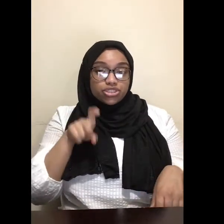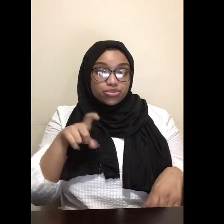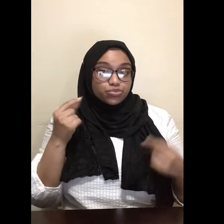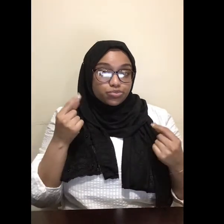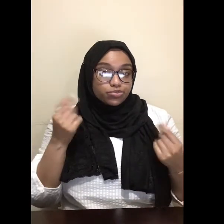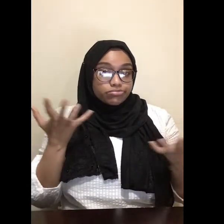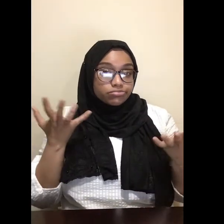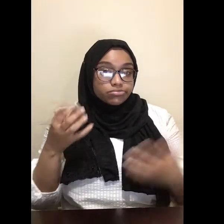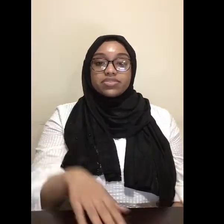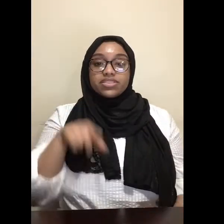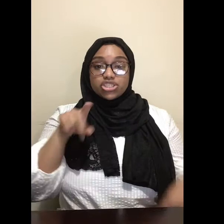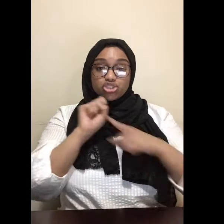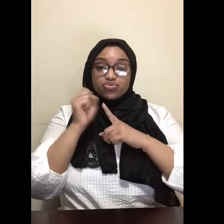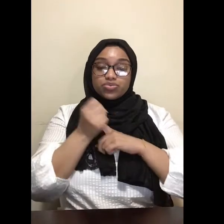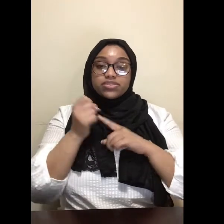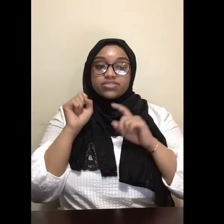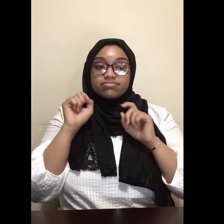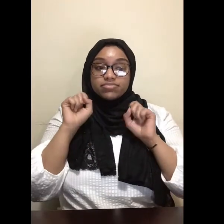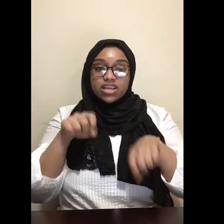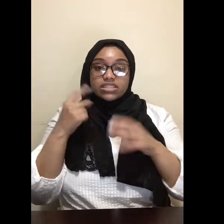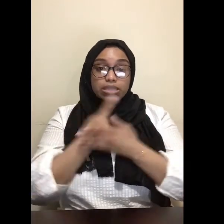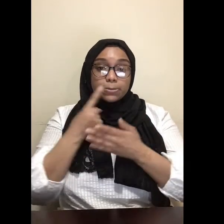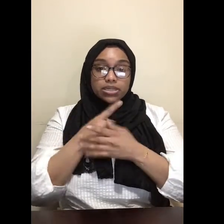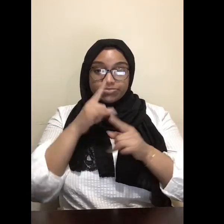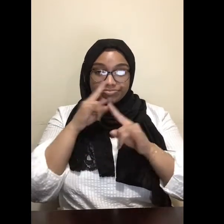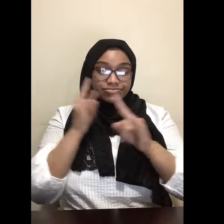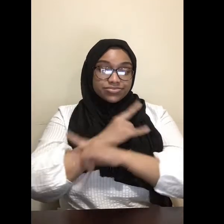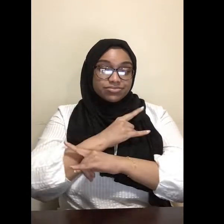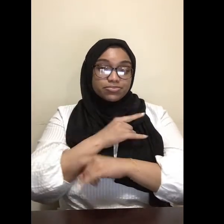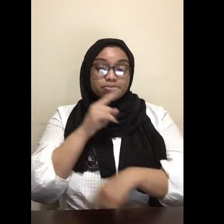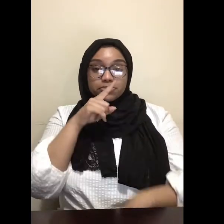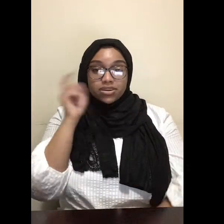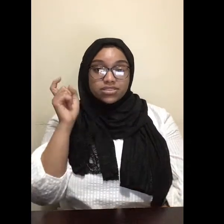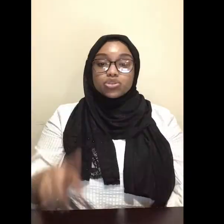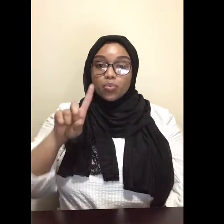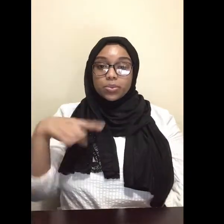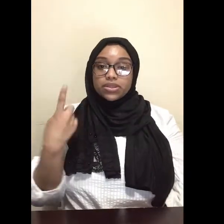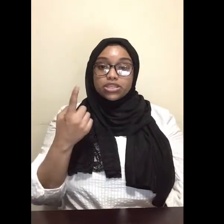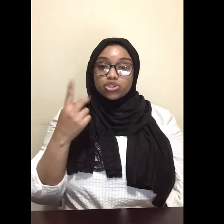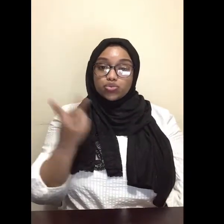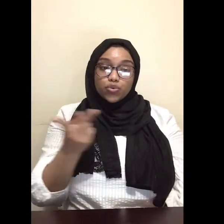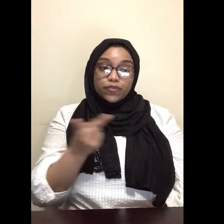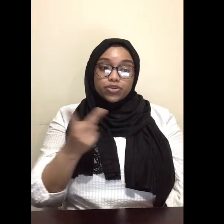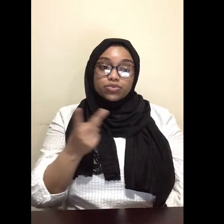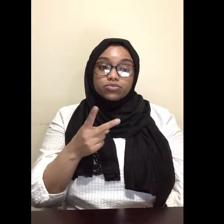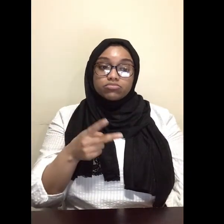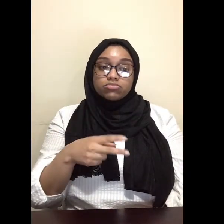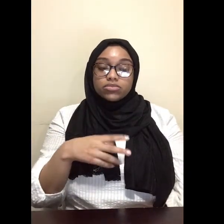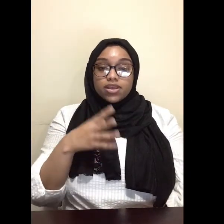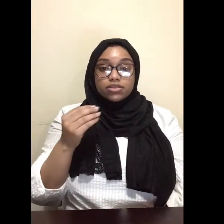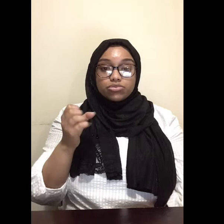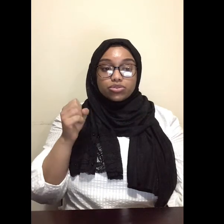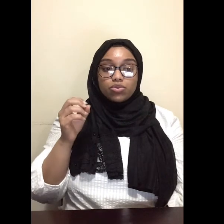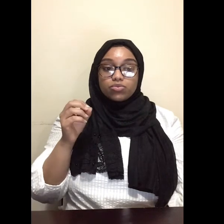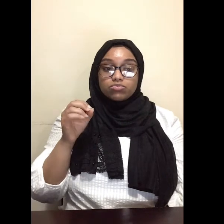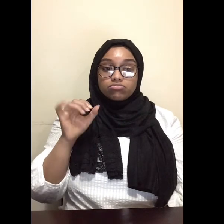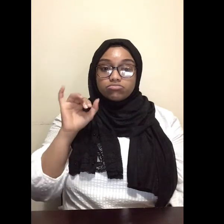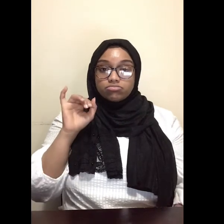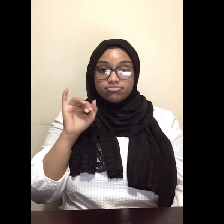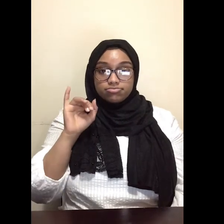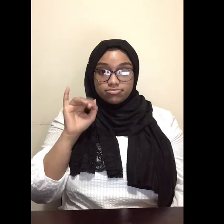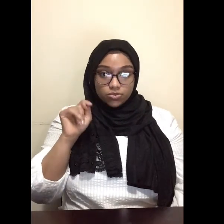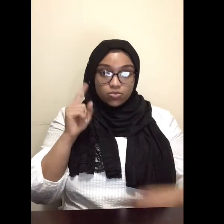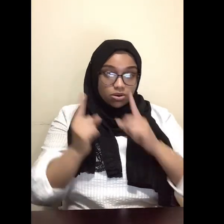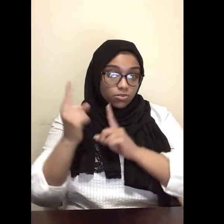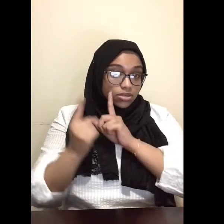you want to do, if you don't have a meeting on the books already, is reach out to the person and ask if you can meet.